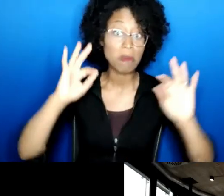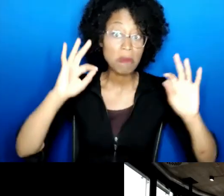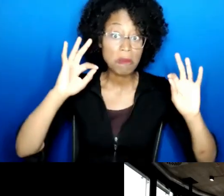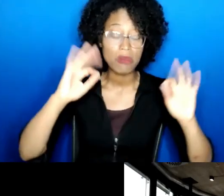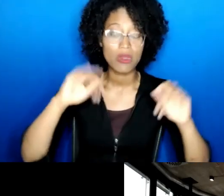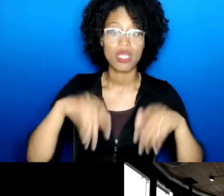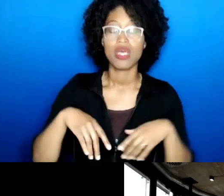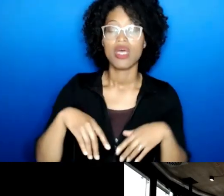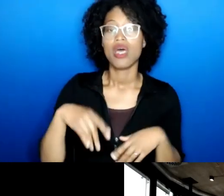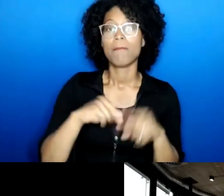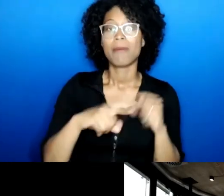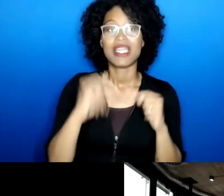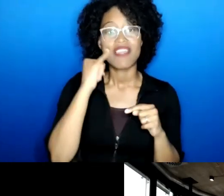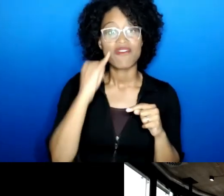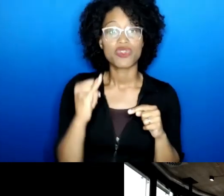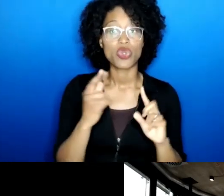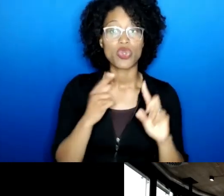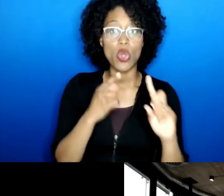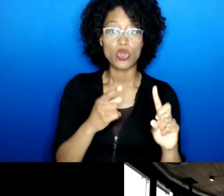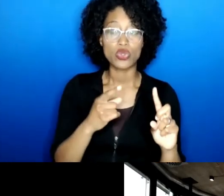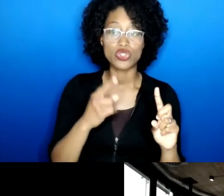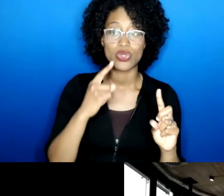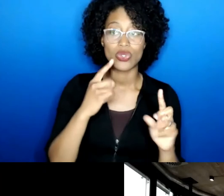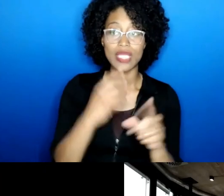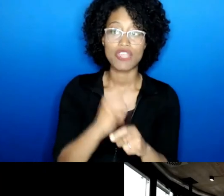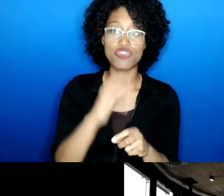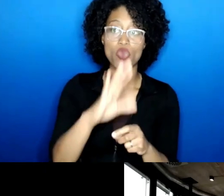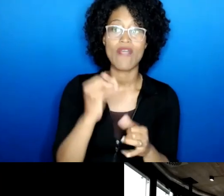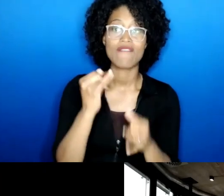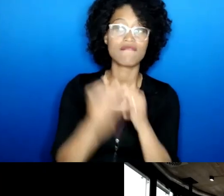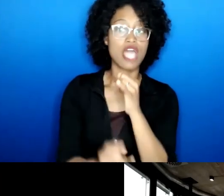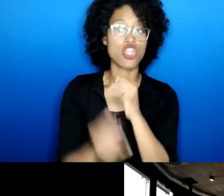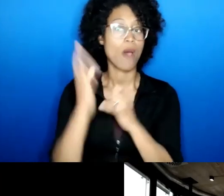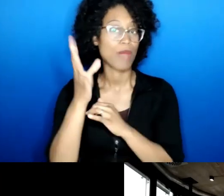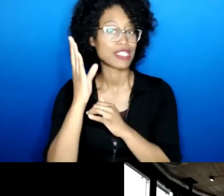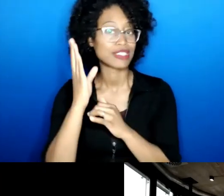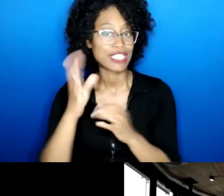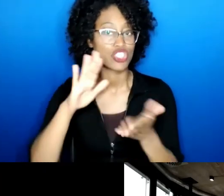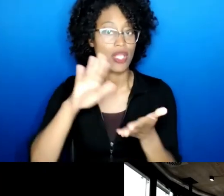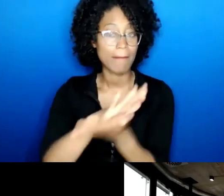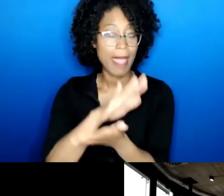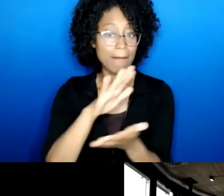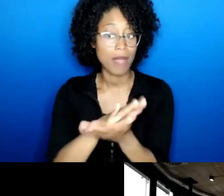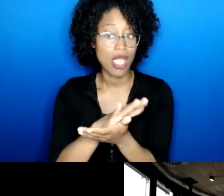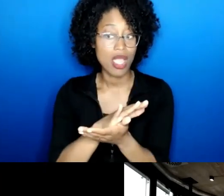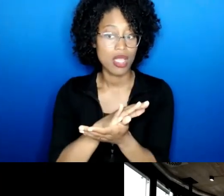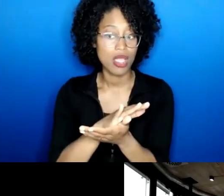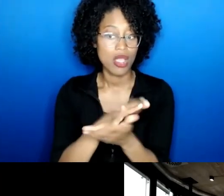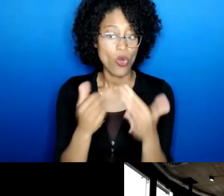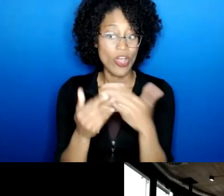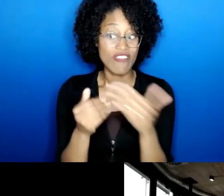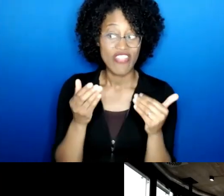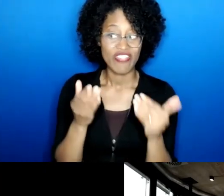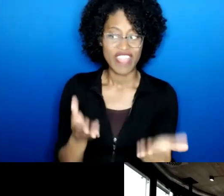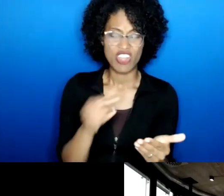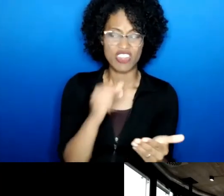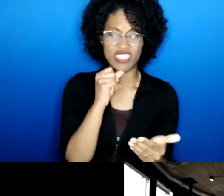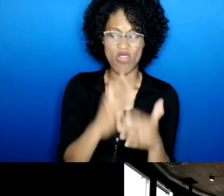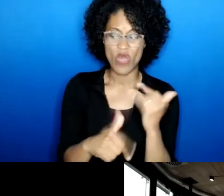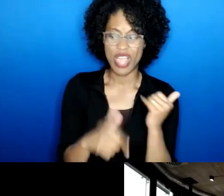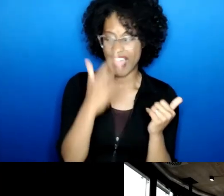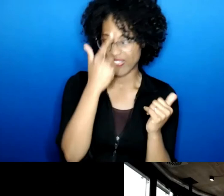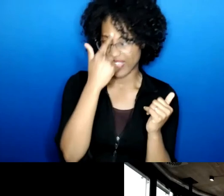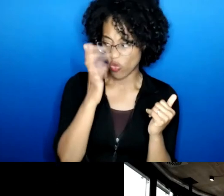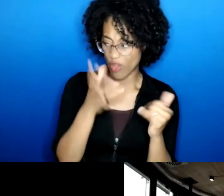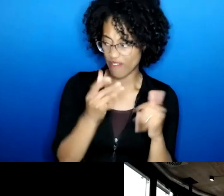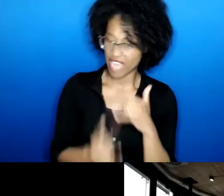we'll call it a final presentation paper, and what is there is not what you would consider to be your final